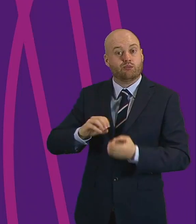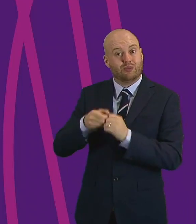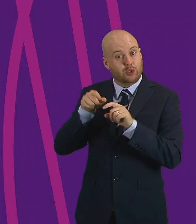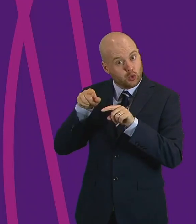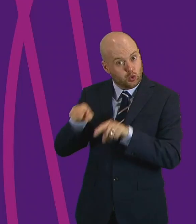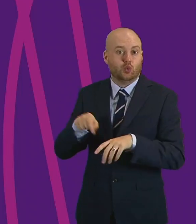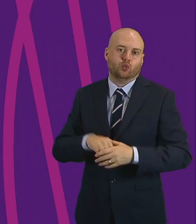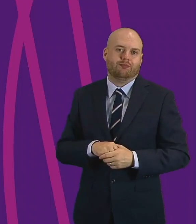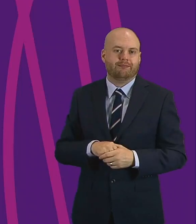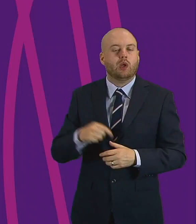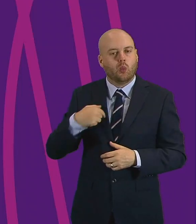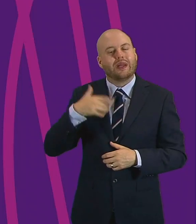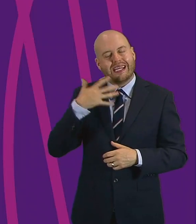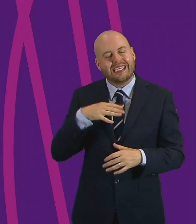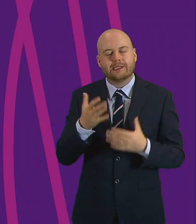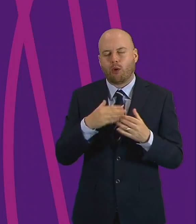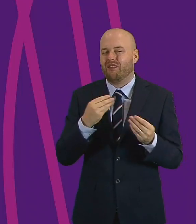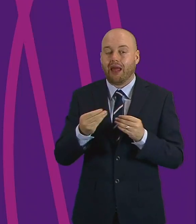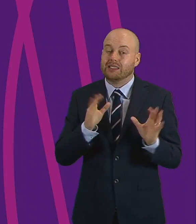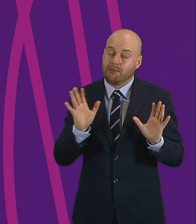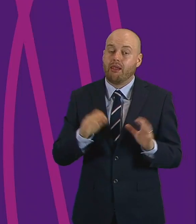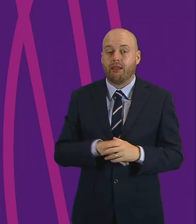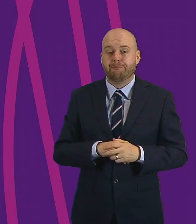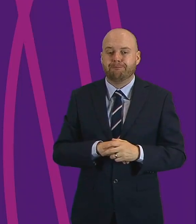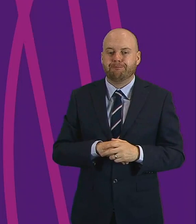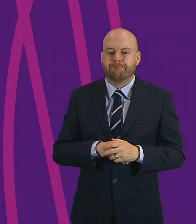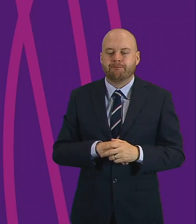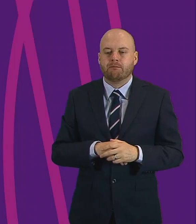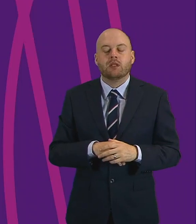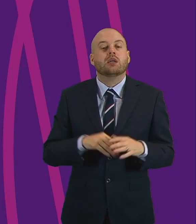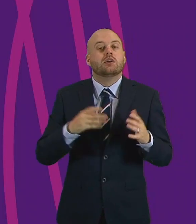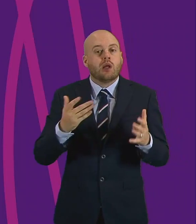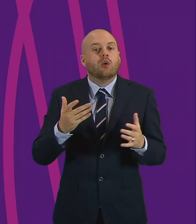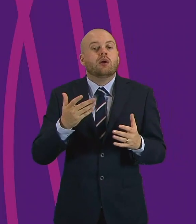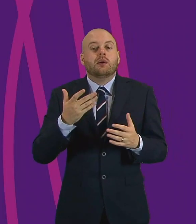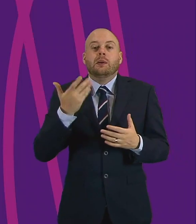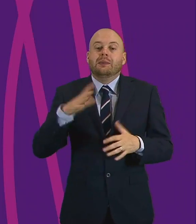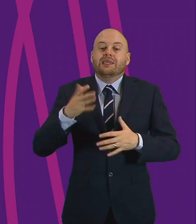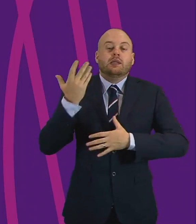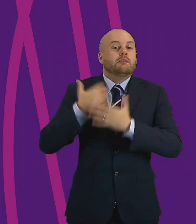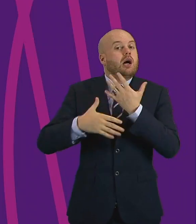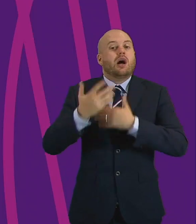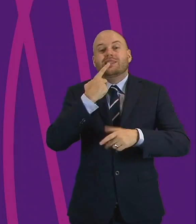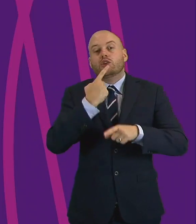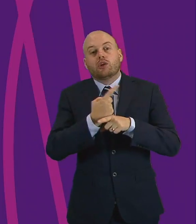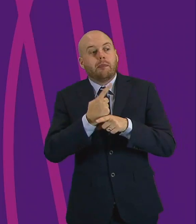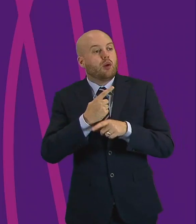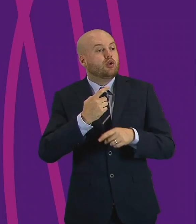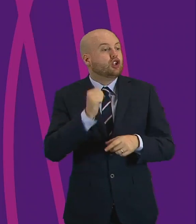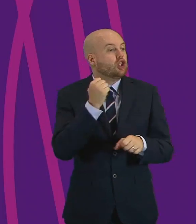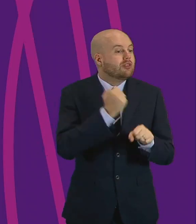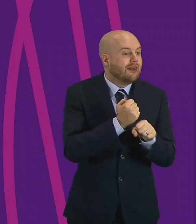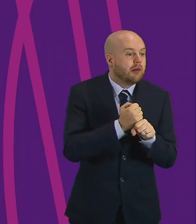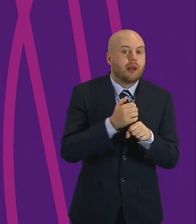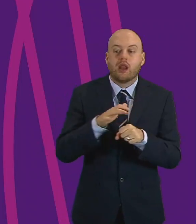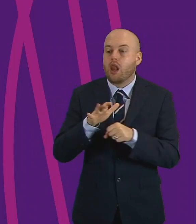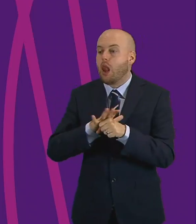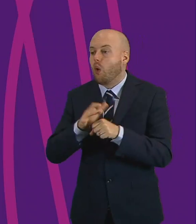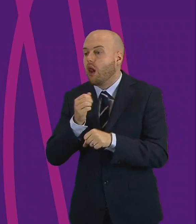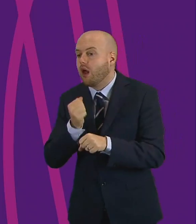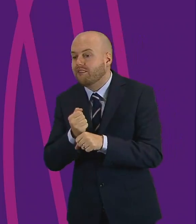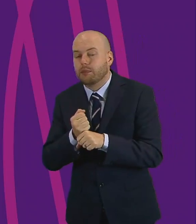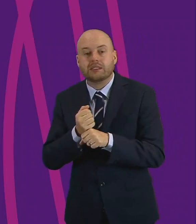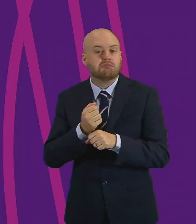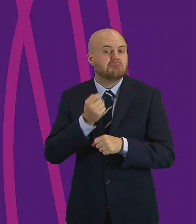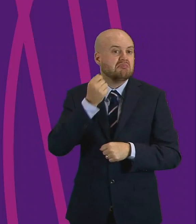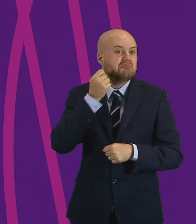local government, Presiding Officer. Much has been made in the past about parity of esteem between the Scottish Government and local government, but it is not borne out